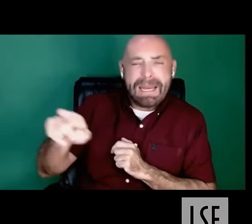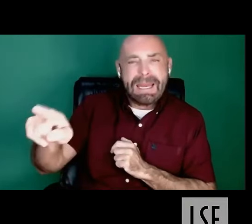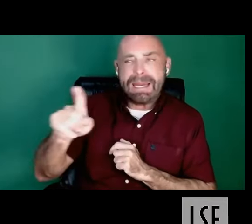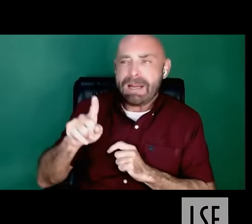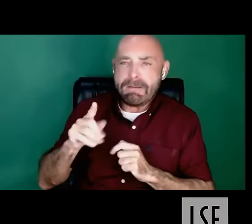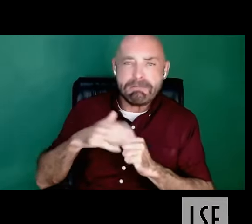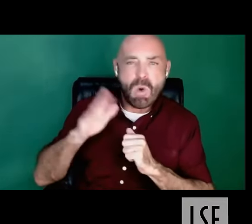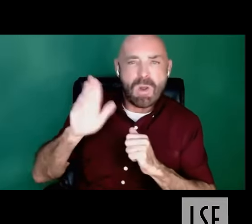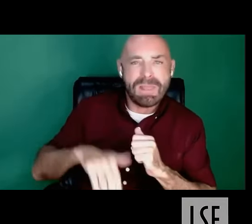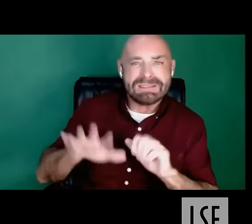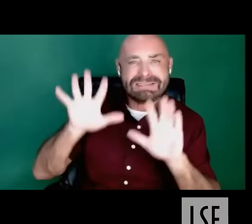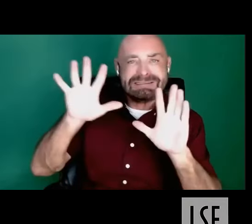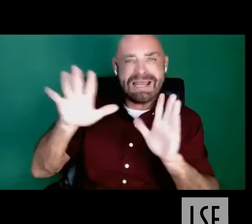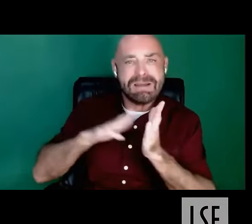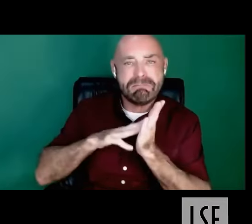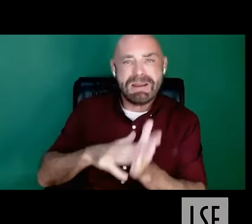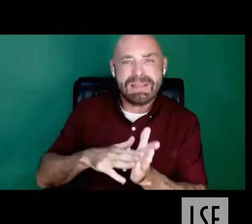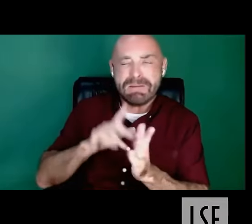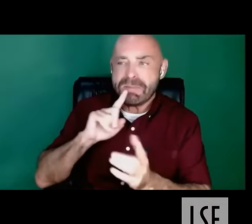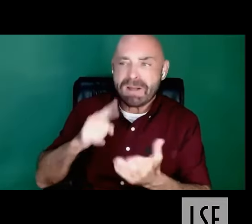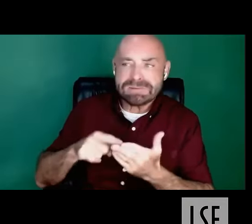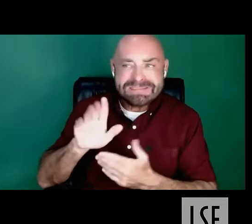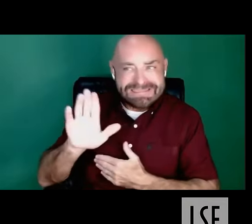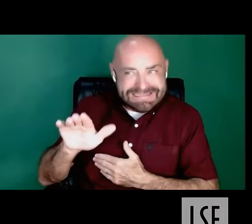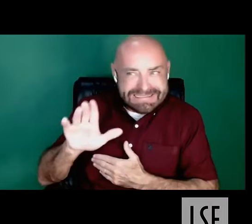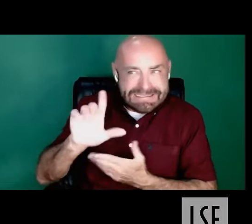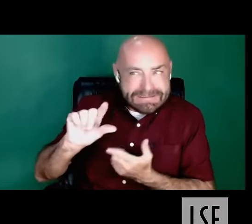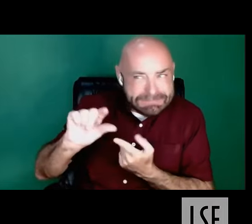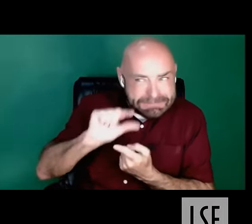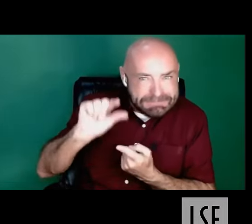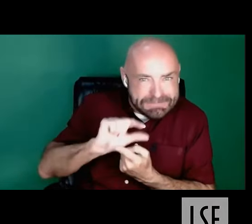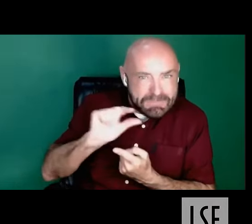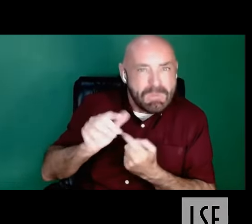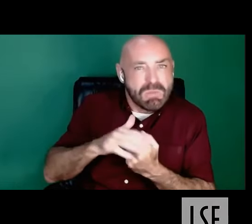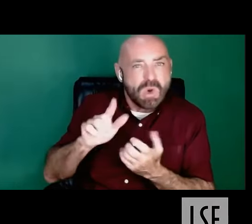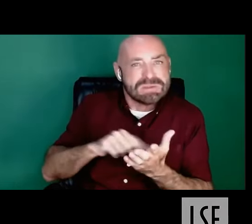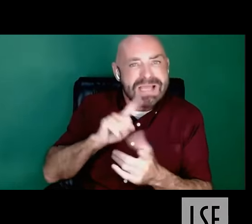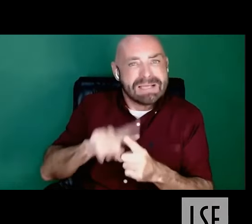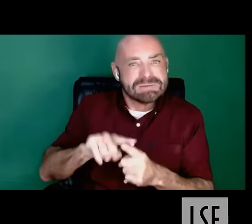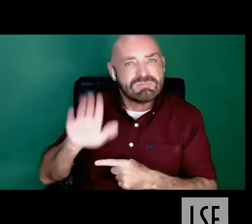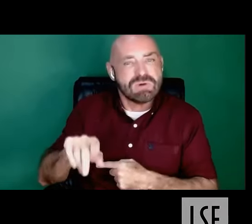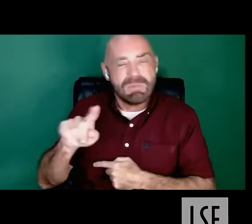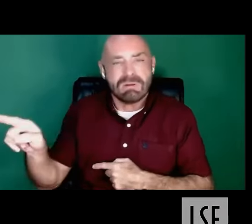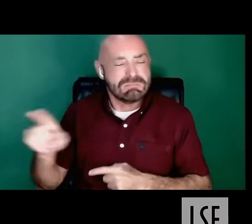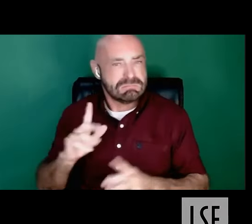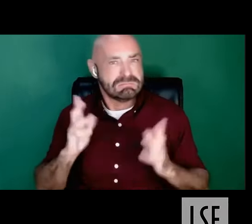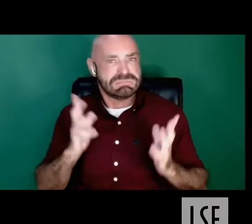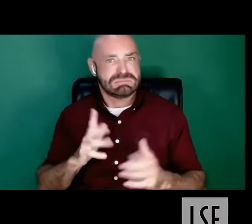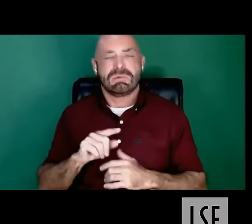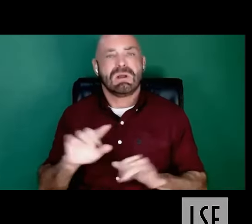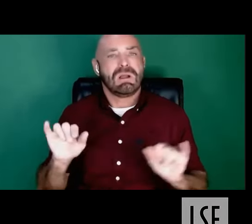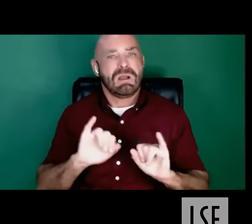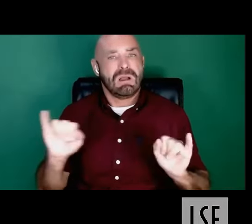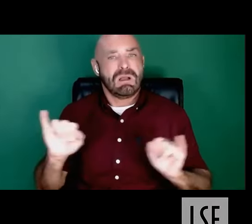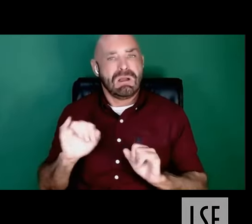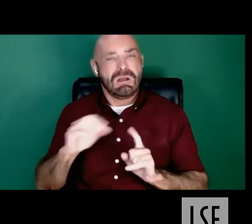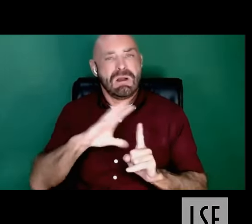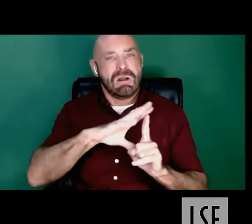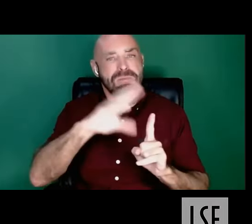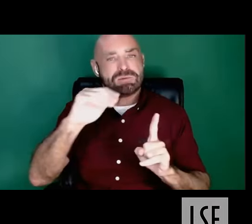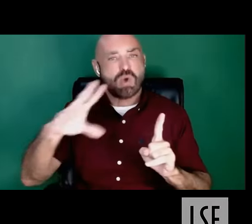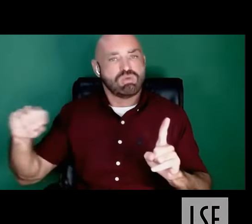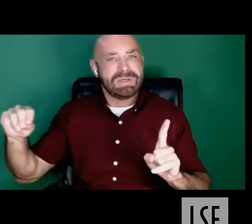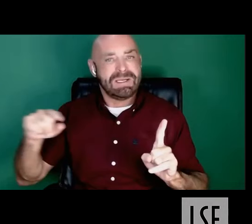quid, do you know what, we might just need a little bit more tax from you. The scandal of the Tory party chairman was, okay, he